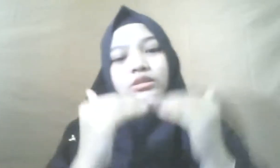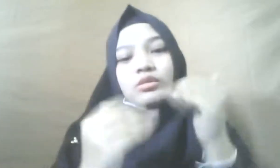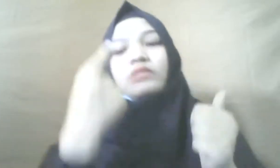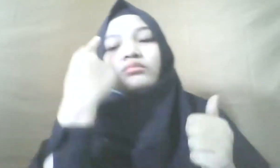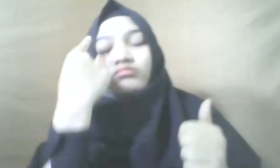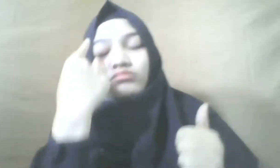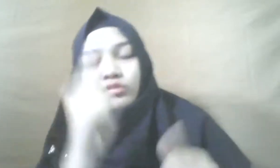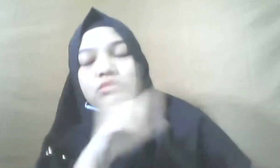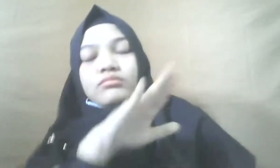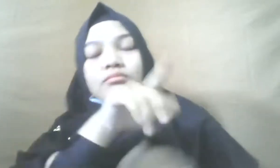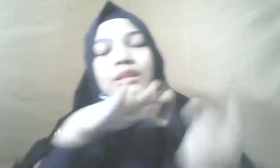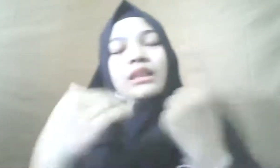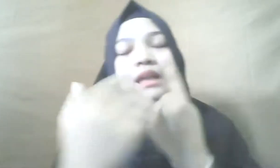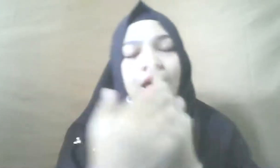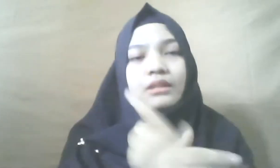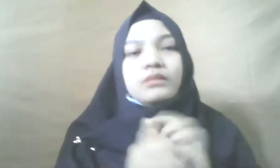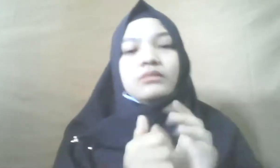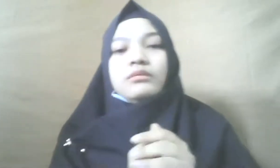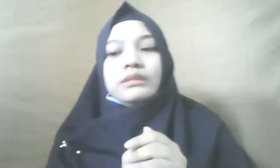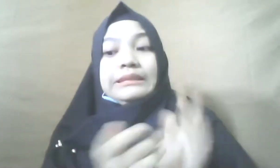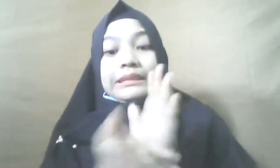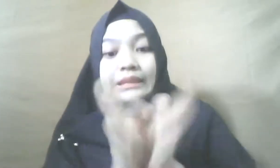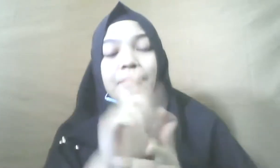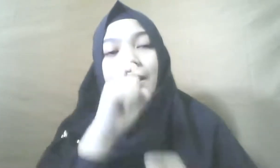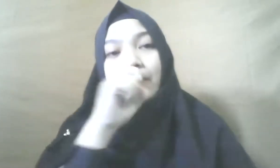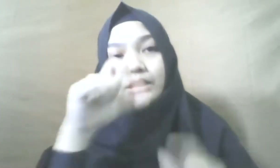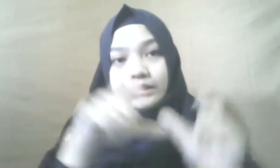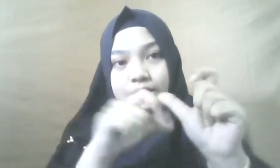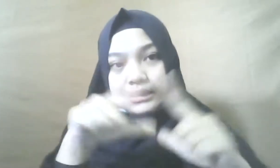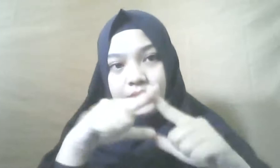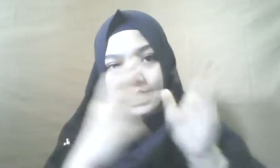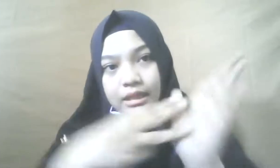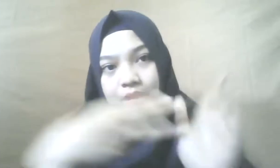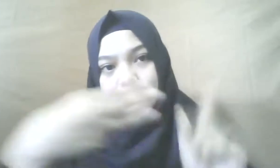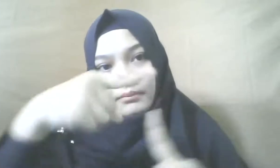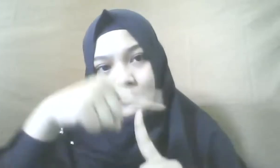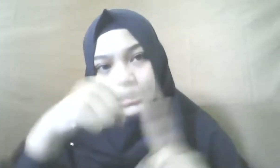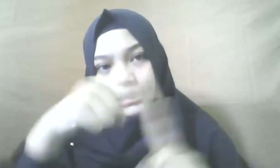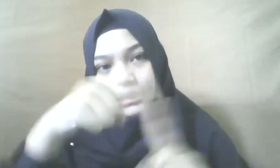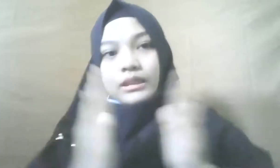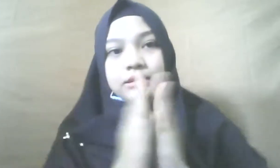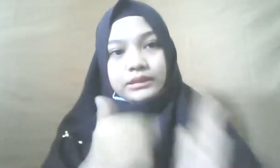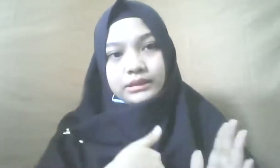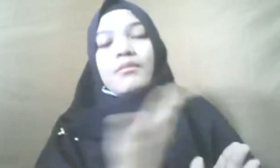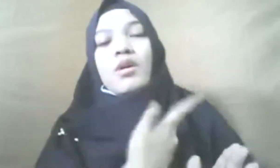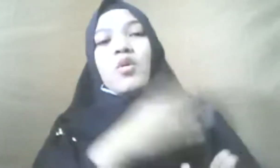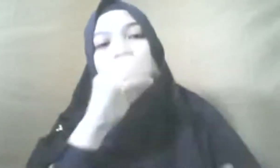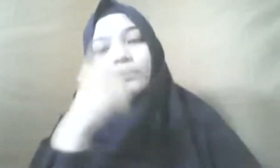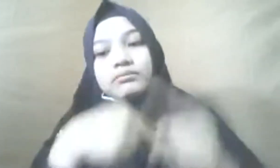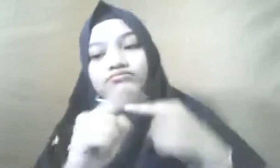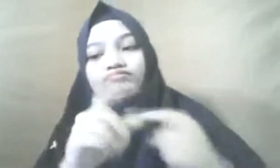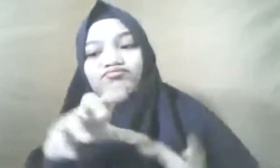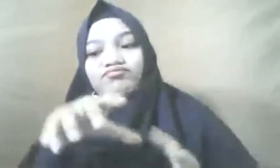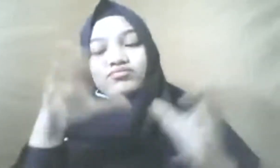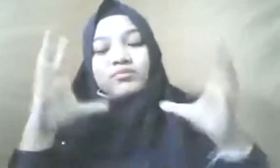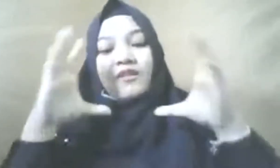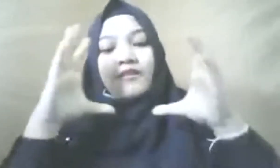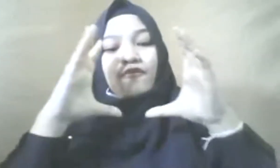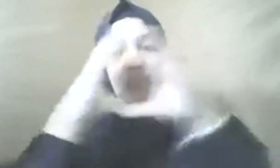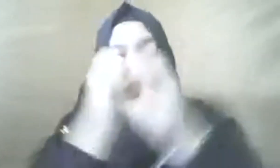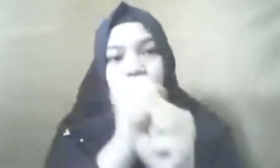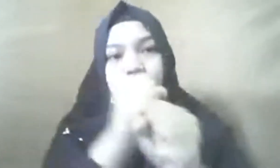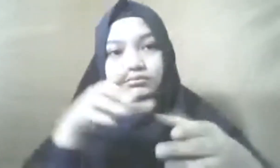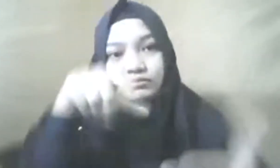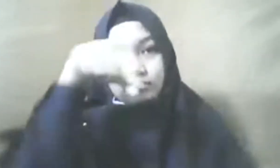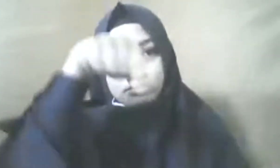crisis. What Slamet and I are going to talk about today is one area on which we focus on, in